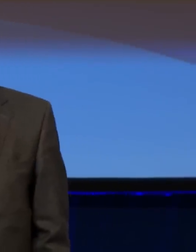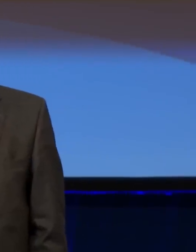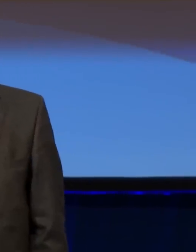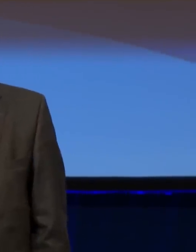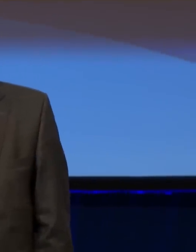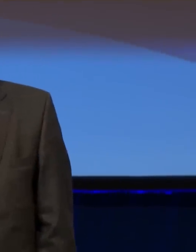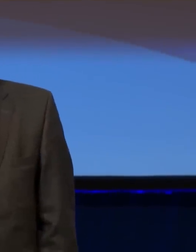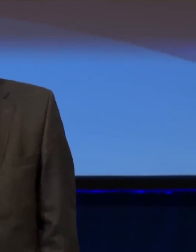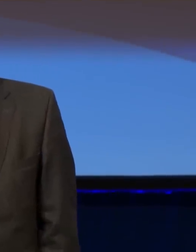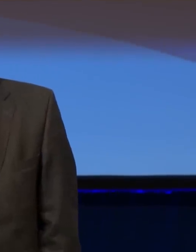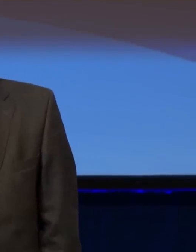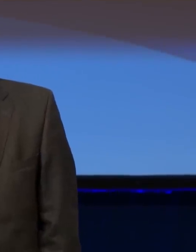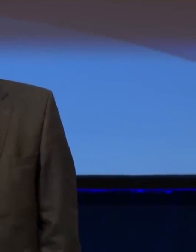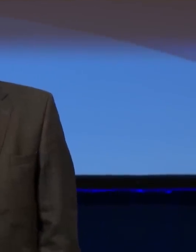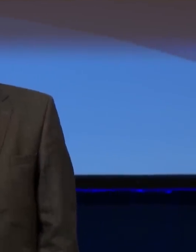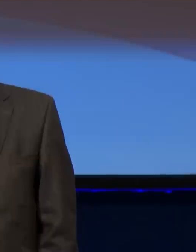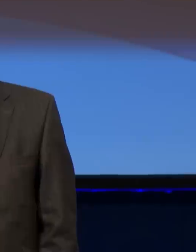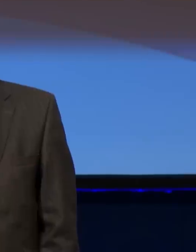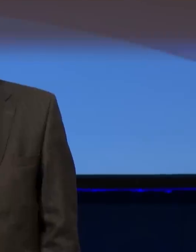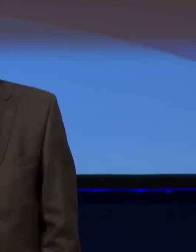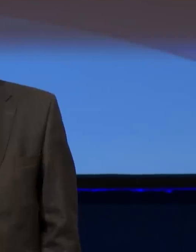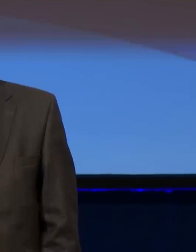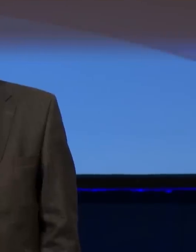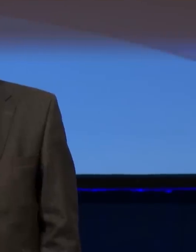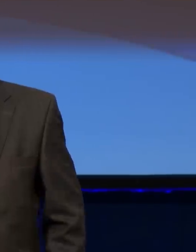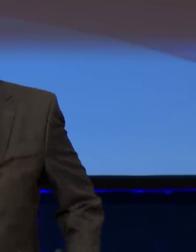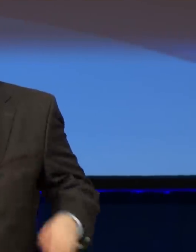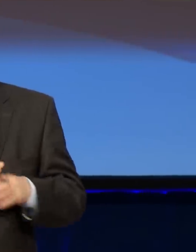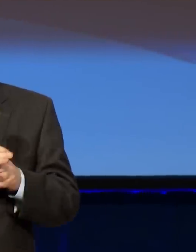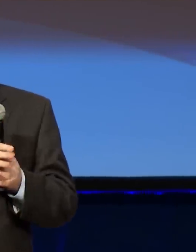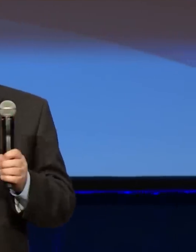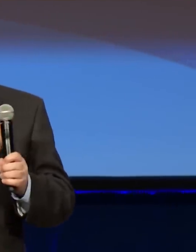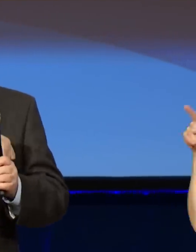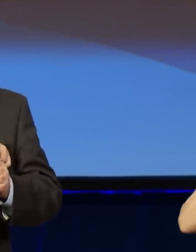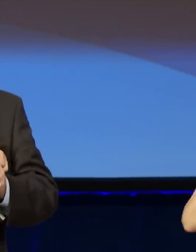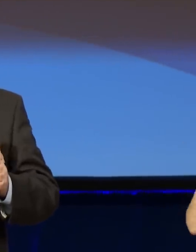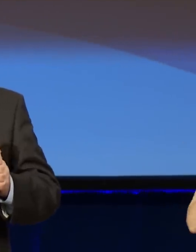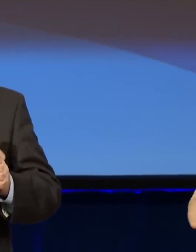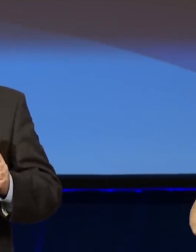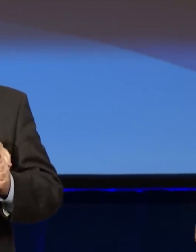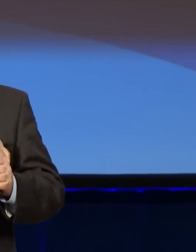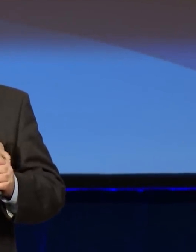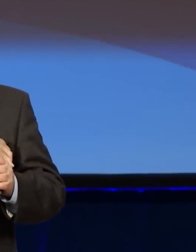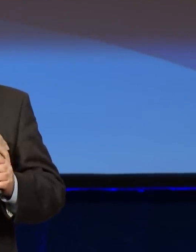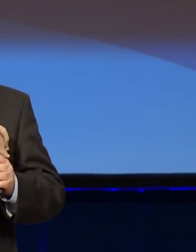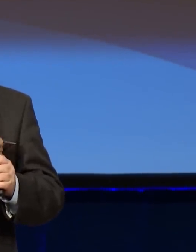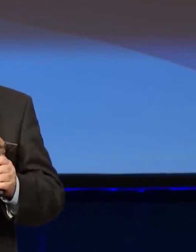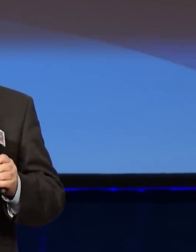Alec, with the recent Conservative posters, how does it feel to be a Tory icon?